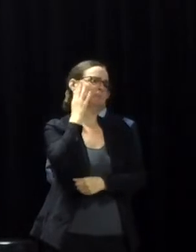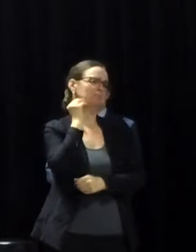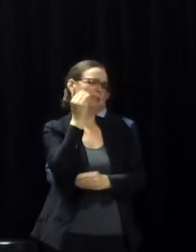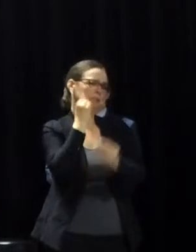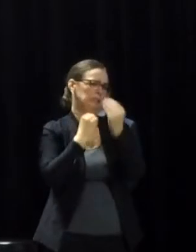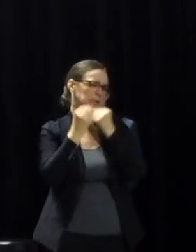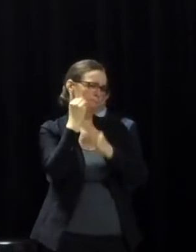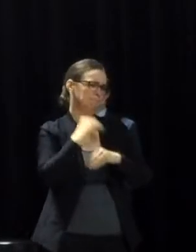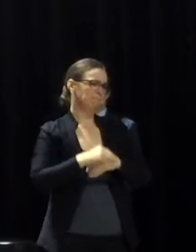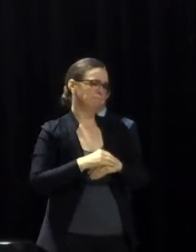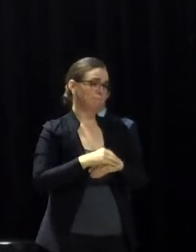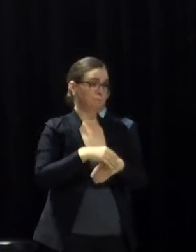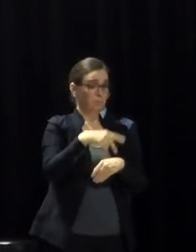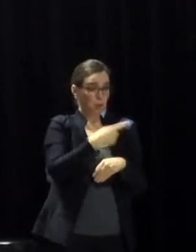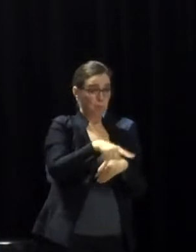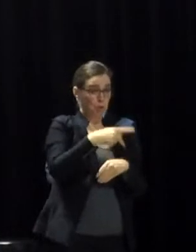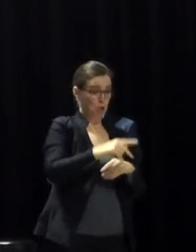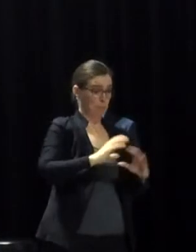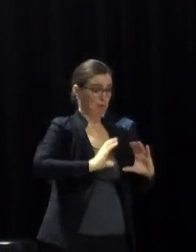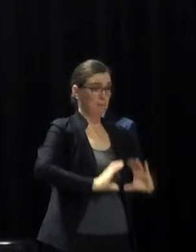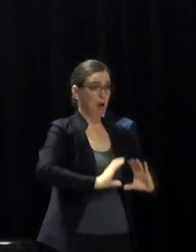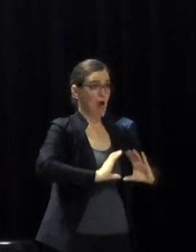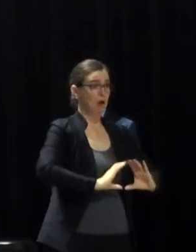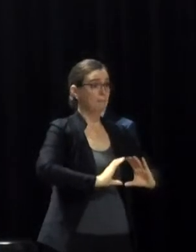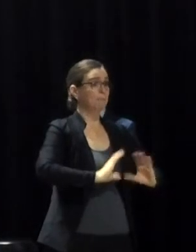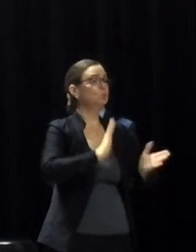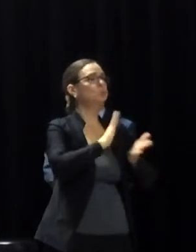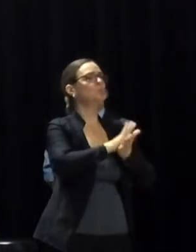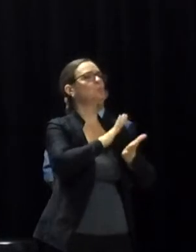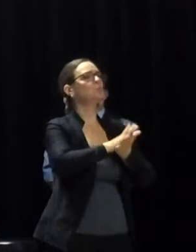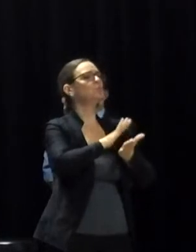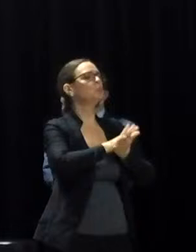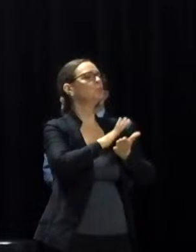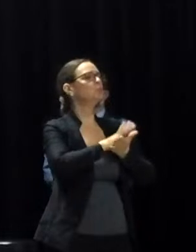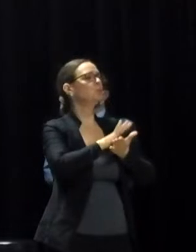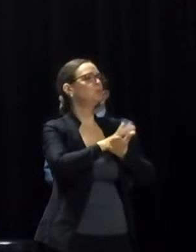your educational institution. Then you have the